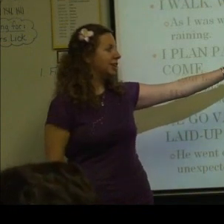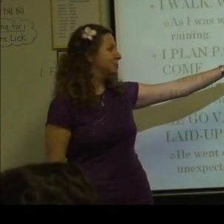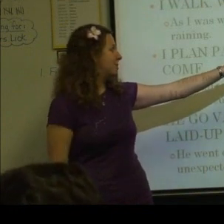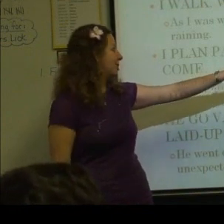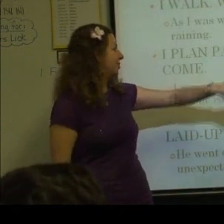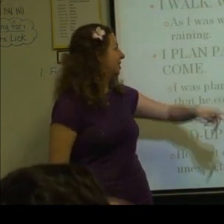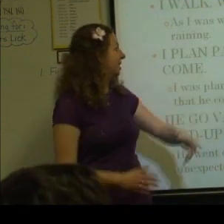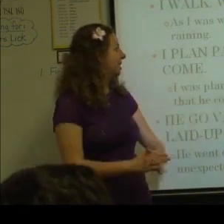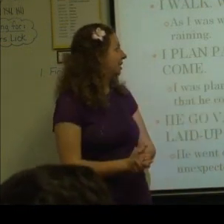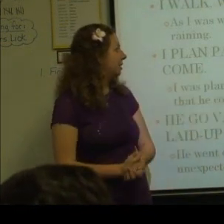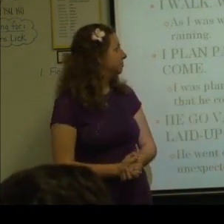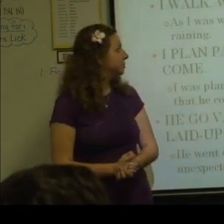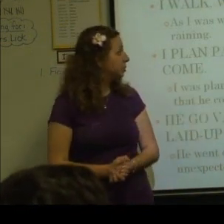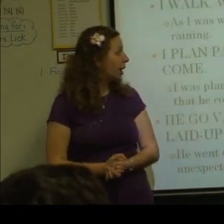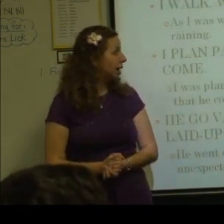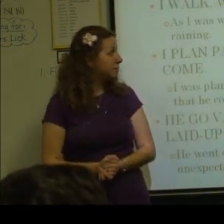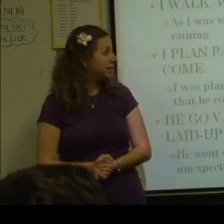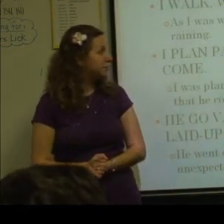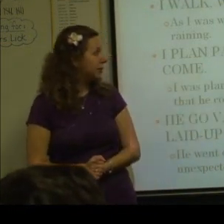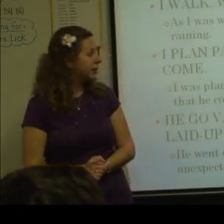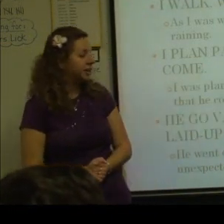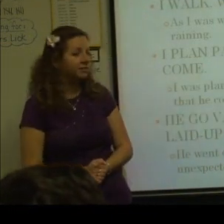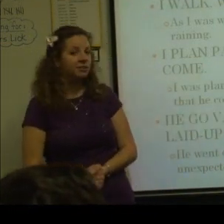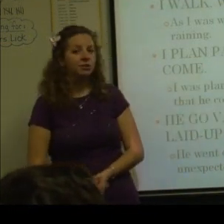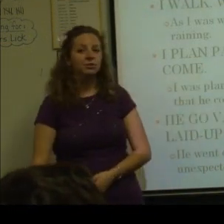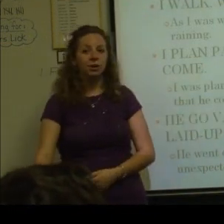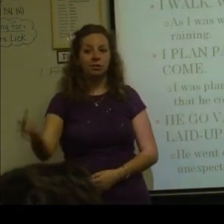negation part on the he can't come. So I plan party, so.